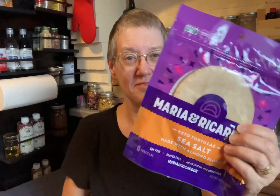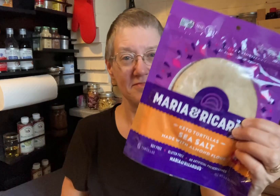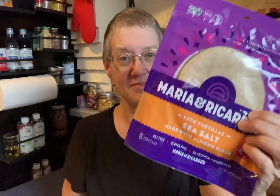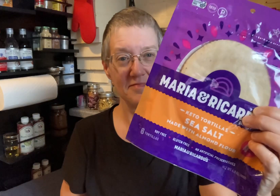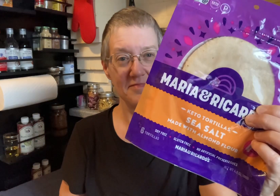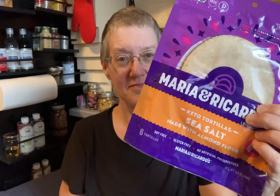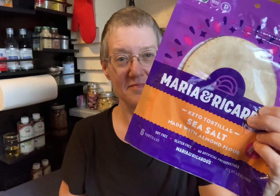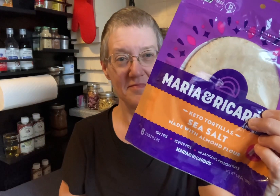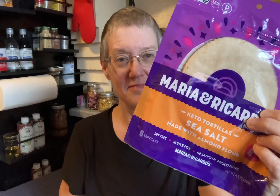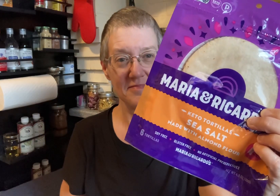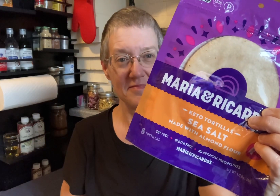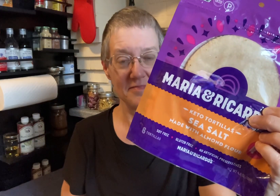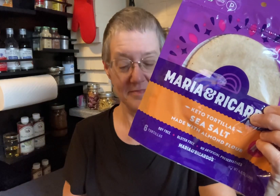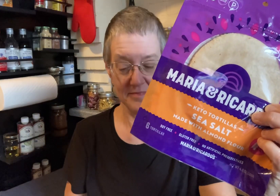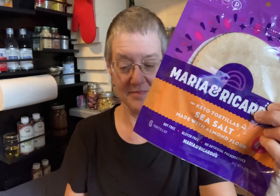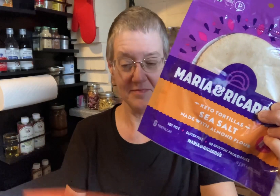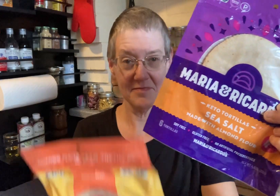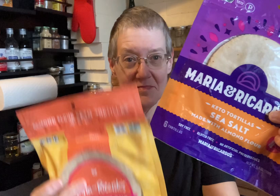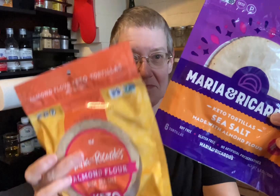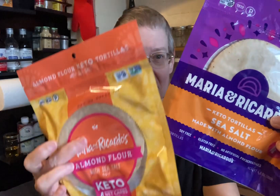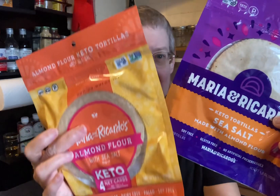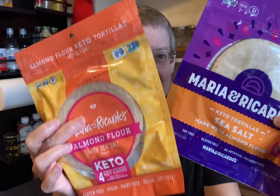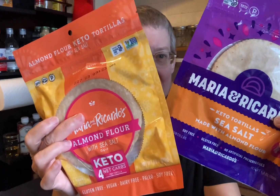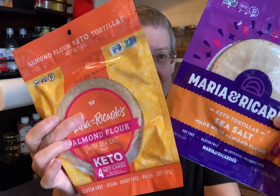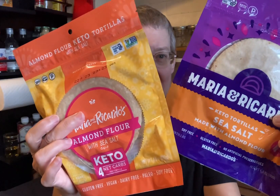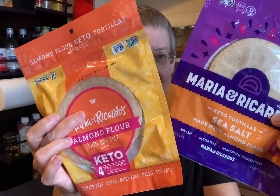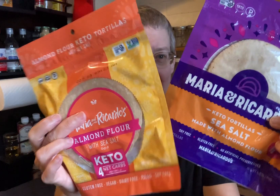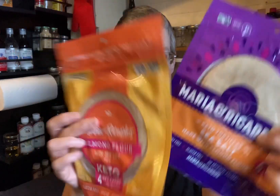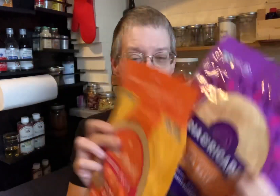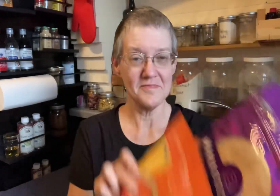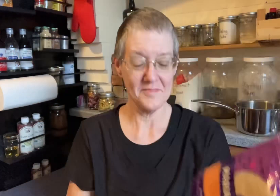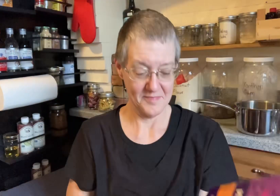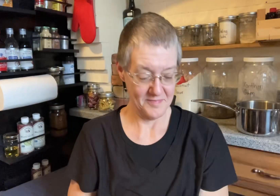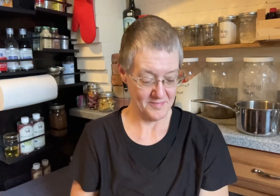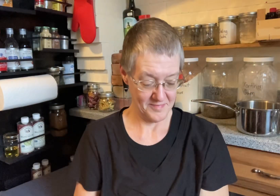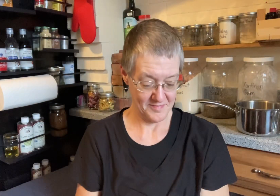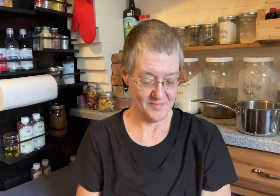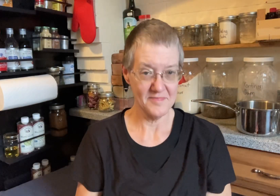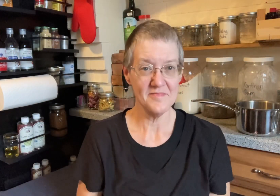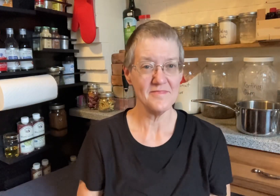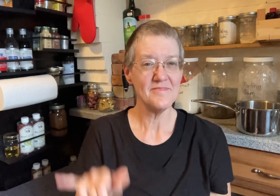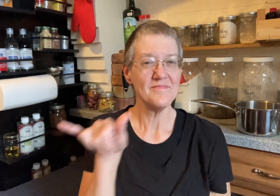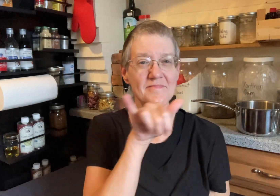But I have these Maria and Ricardo almond flour tortillas.